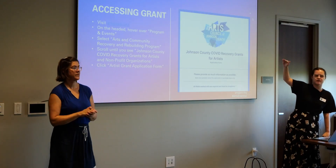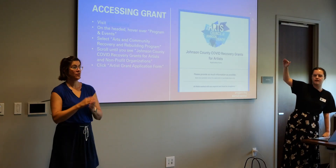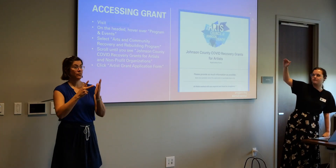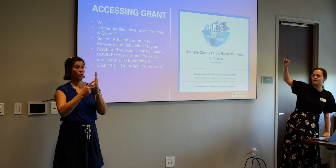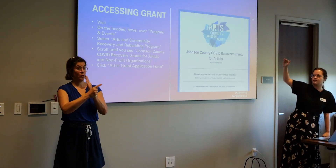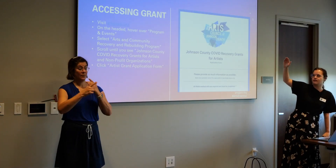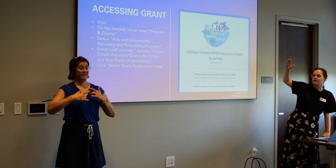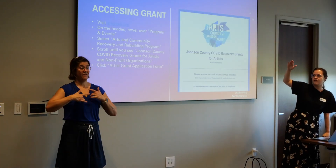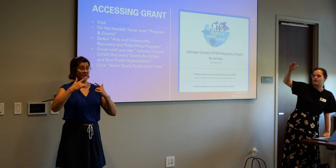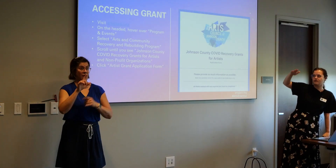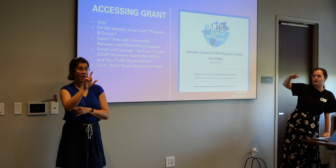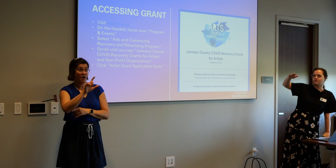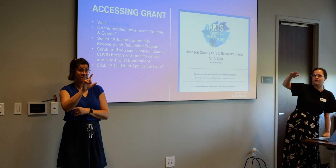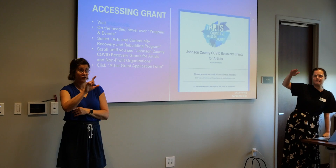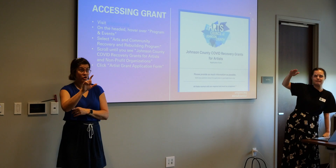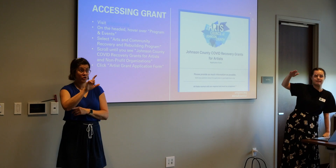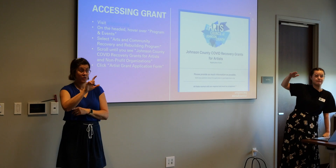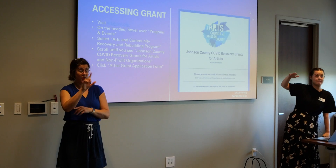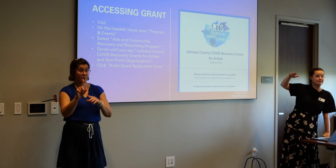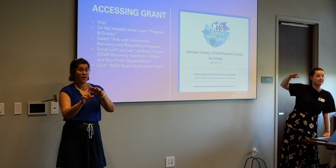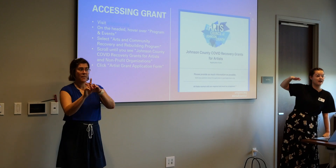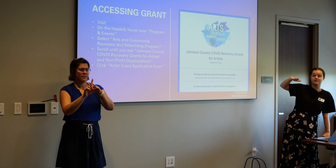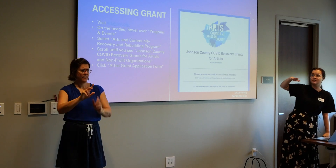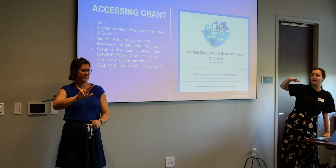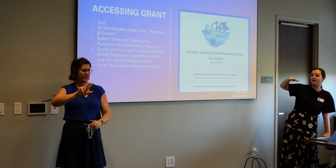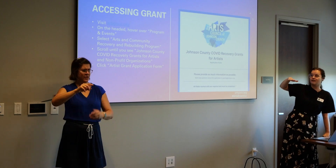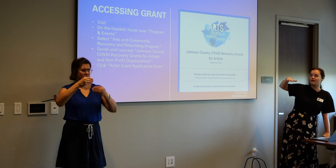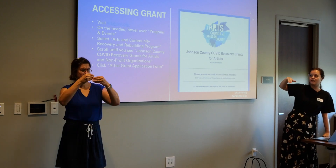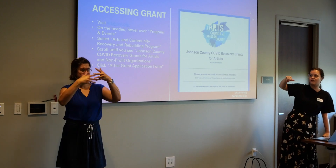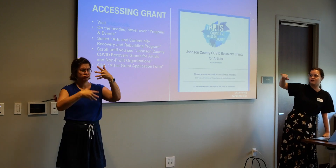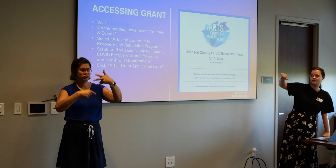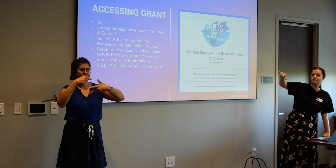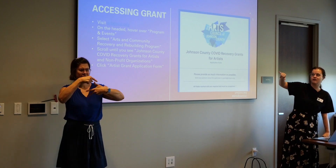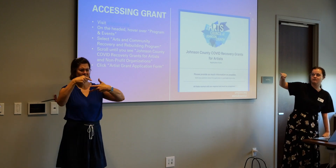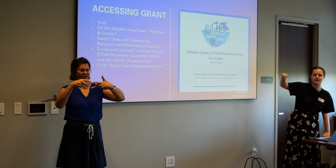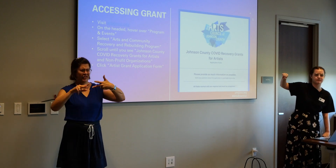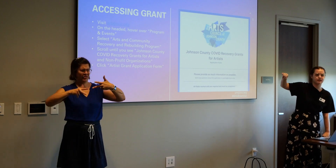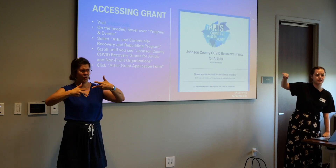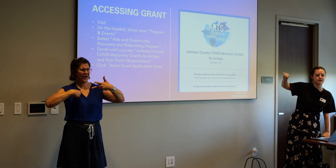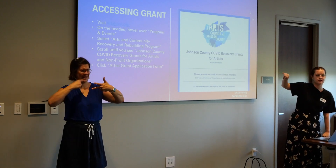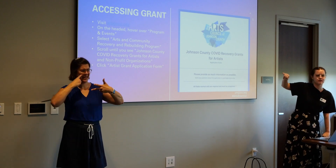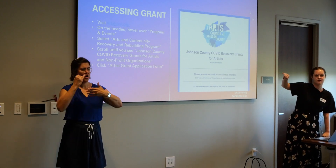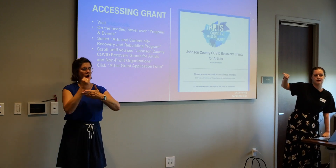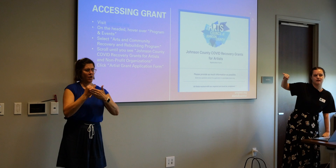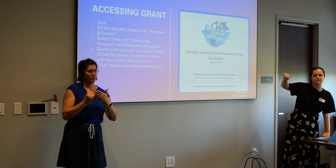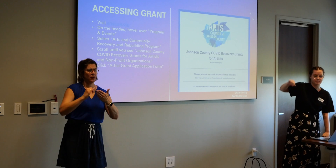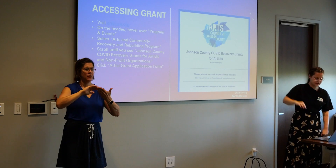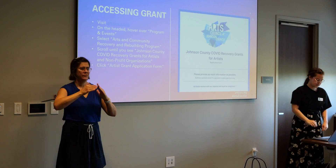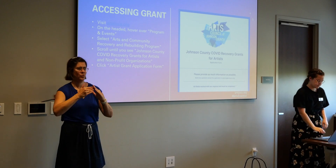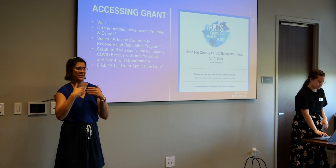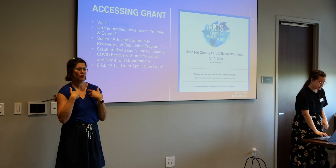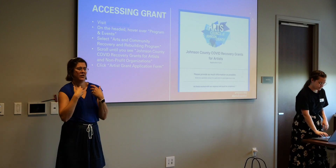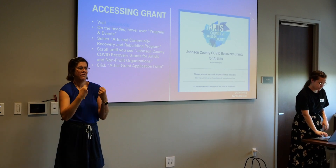over program and events, and then it'll be like the third option down, I think. It's arts and community recovery. Okay.